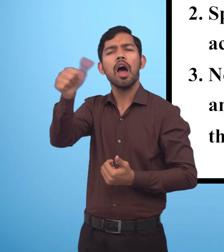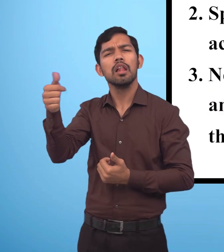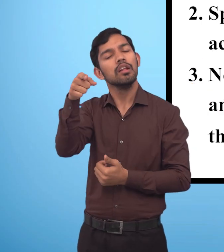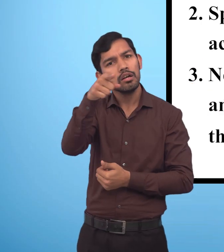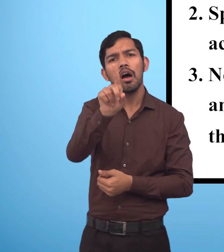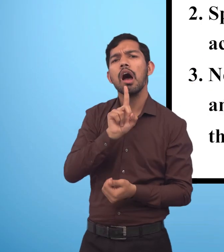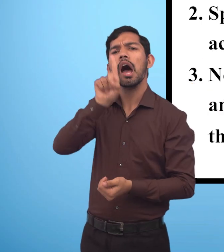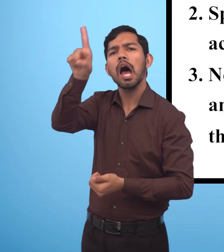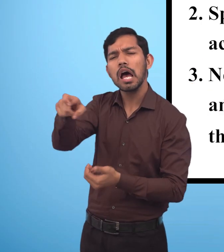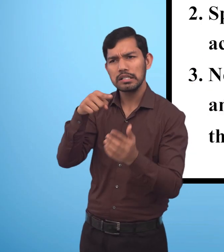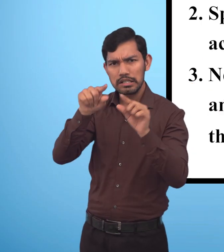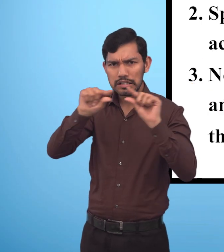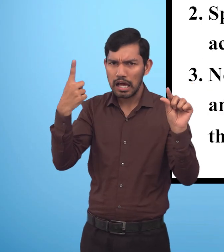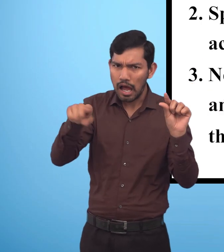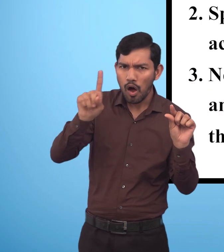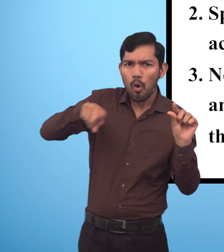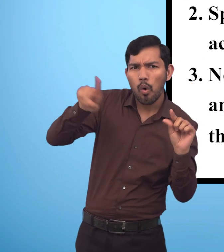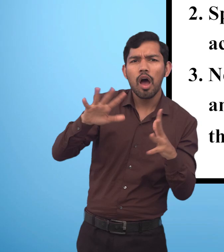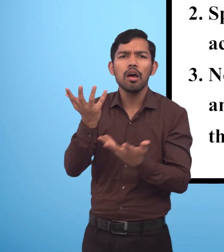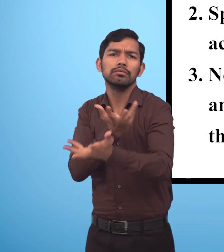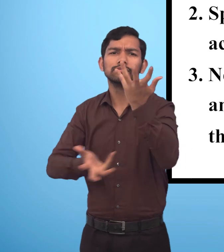rising tone as heard in A.